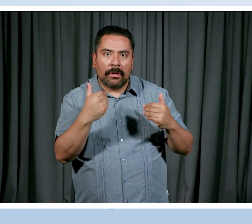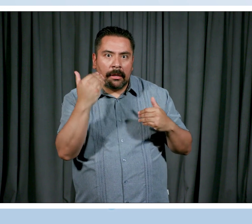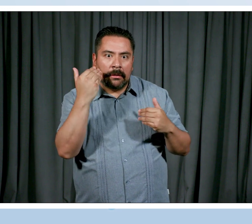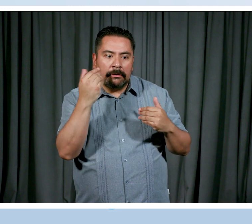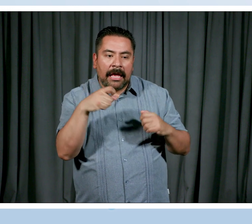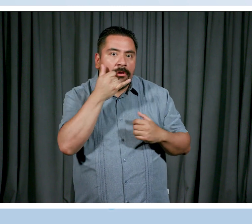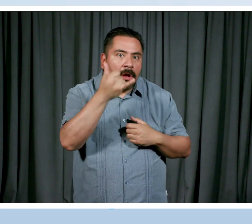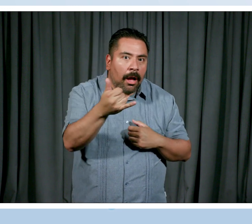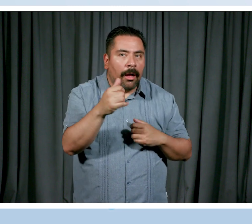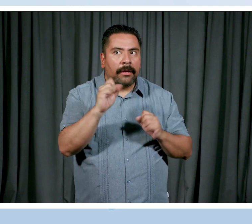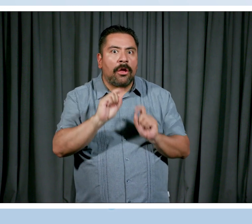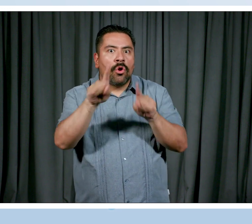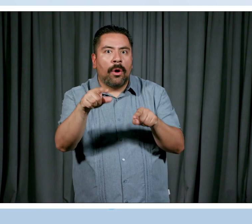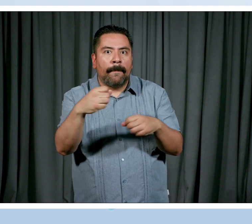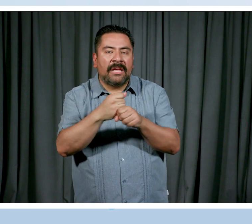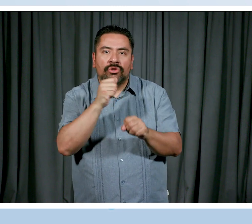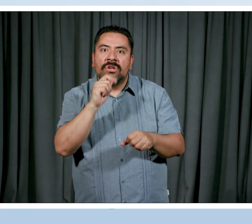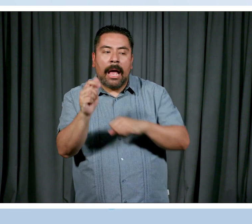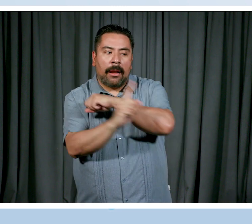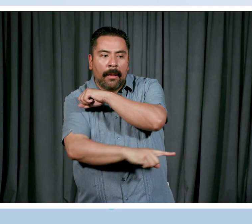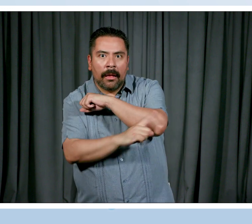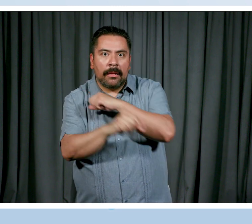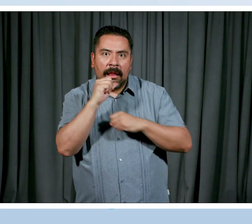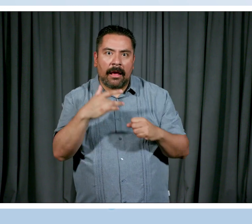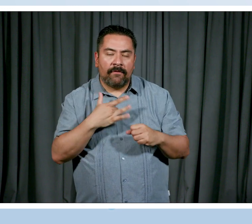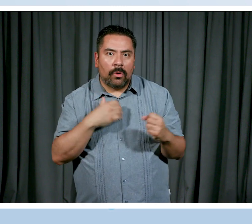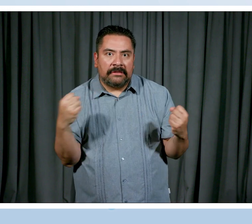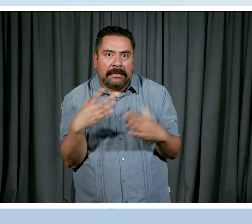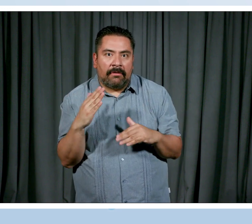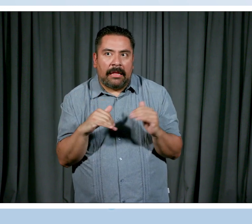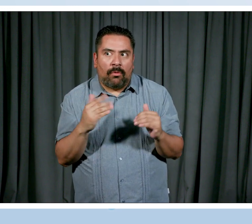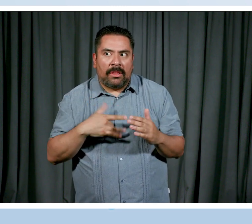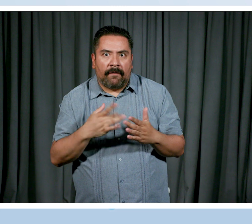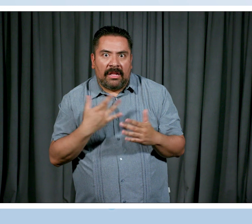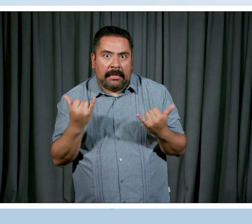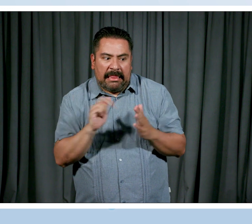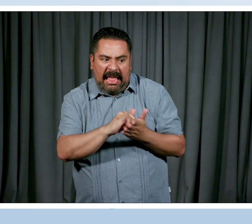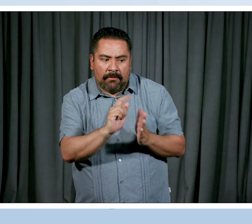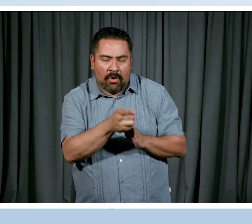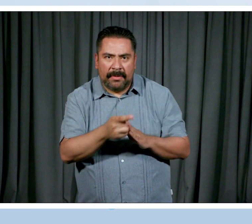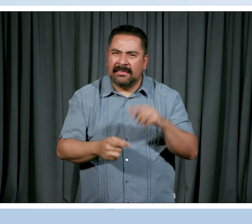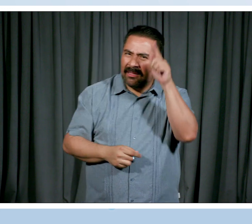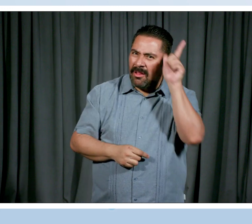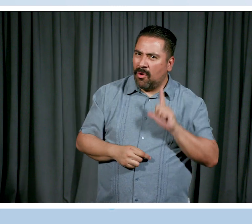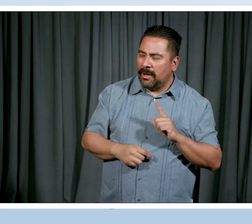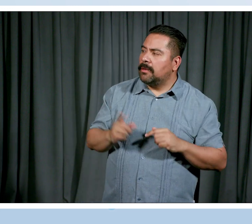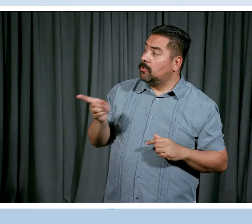go that isn't punitive or doesn't feel scarier than the actual circumstance they're in. Yeah. Do you think there's any way